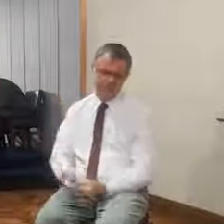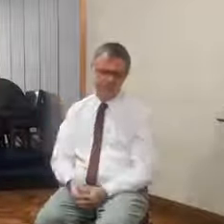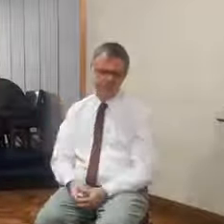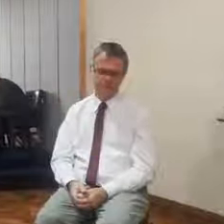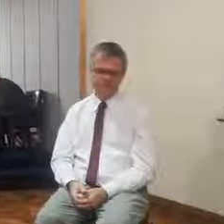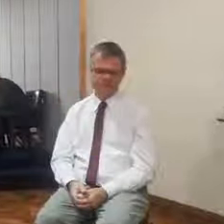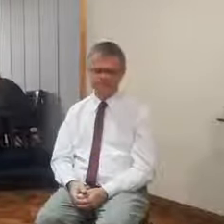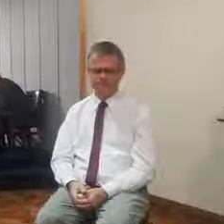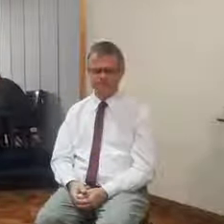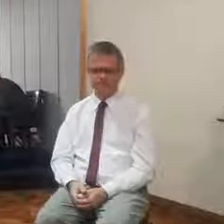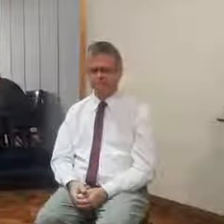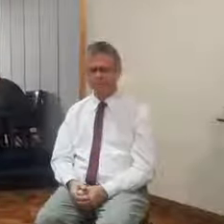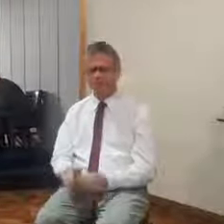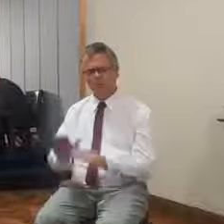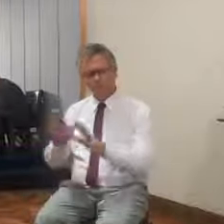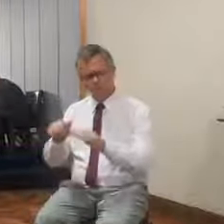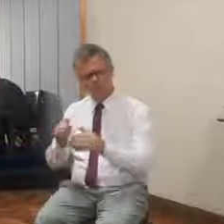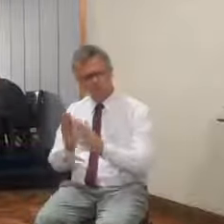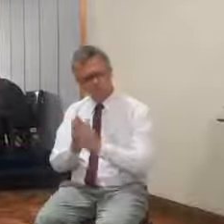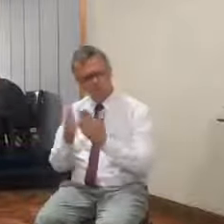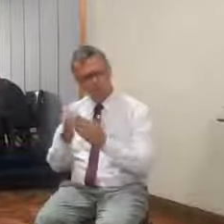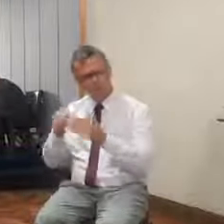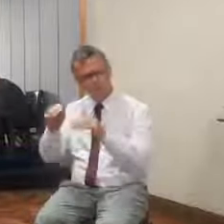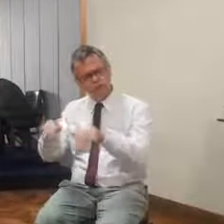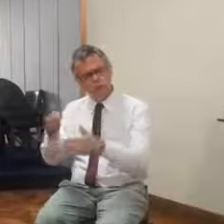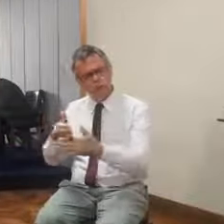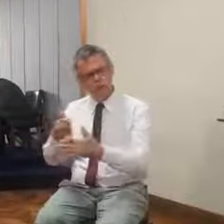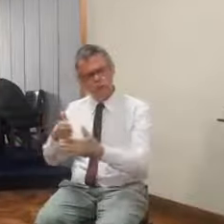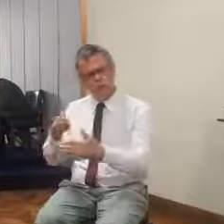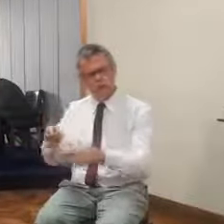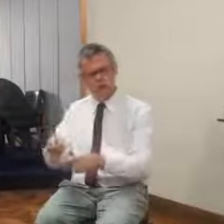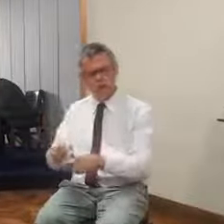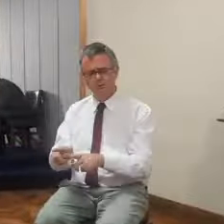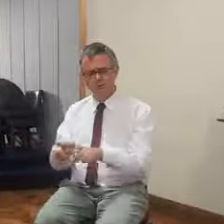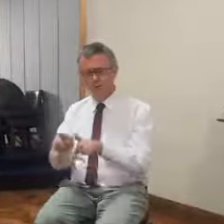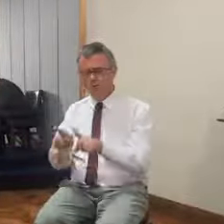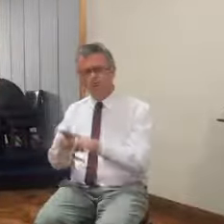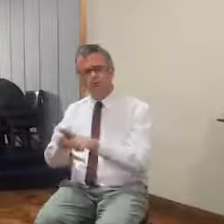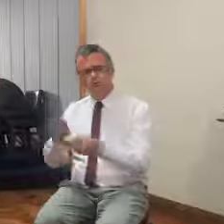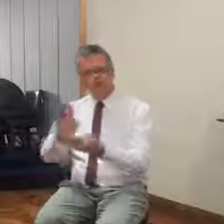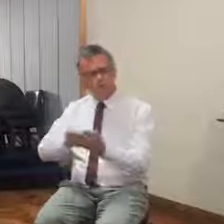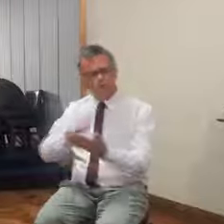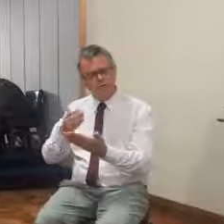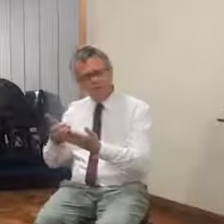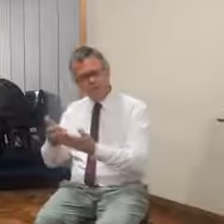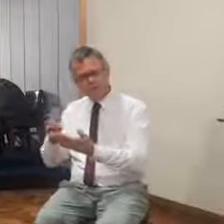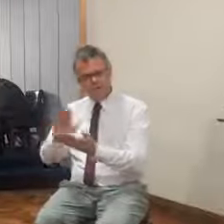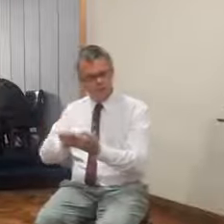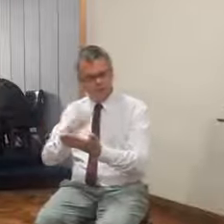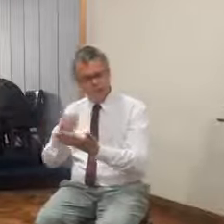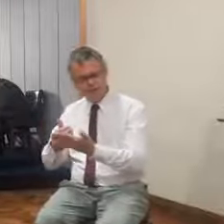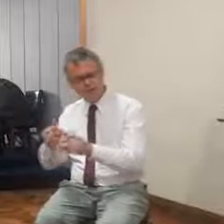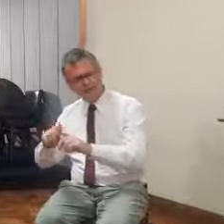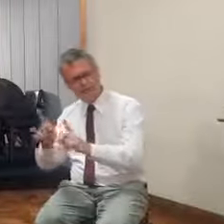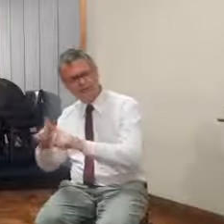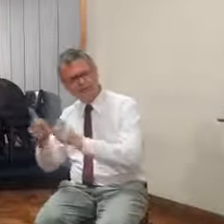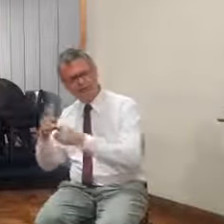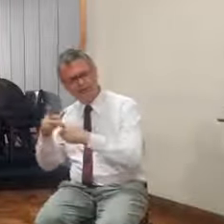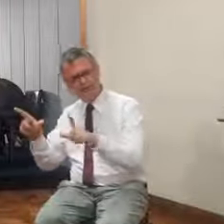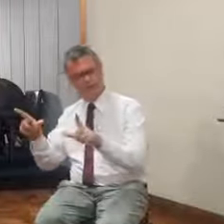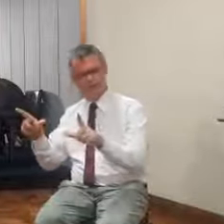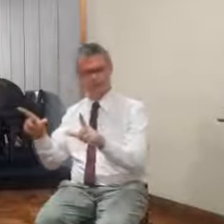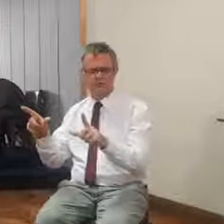and bless the work of the bookshop. We think of the many translations being carried out, Lord our God,